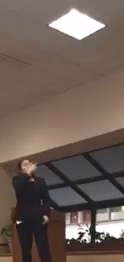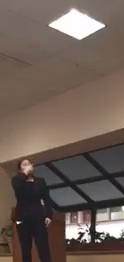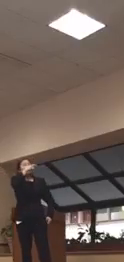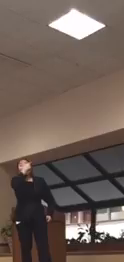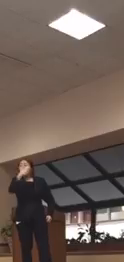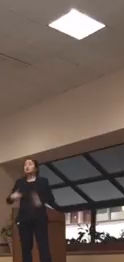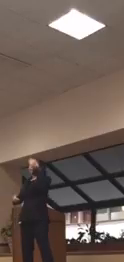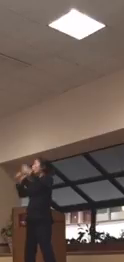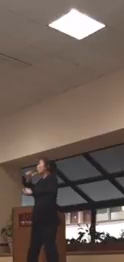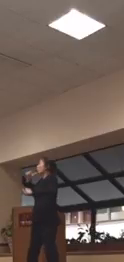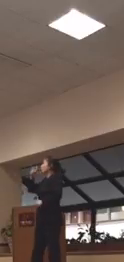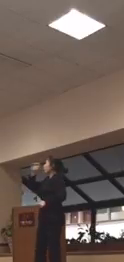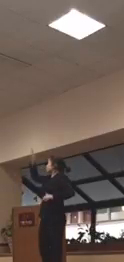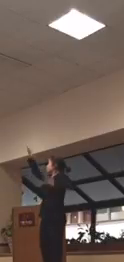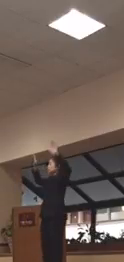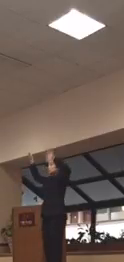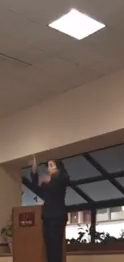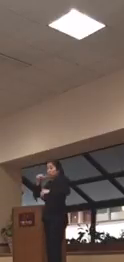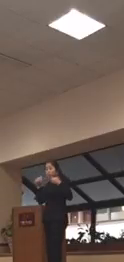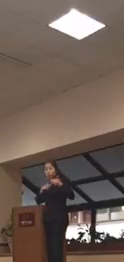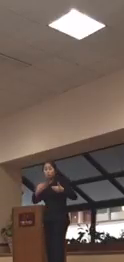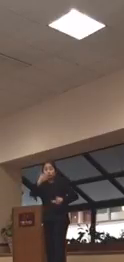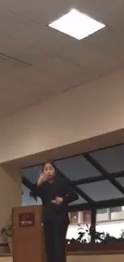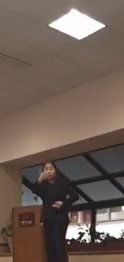You would watch? You'd watch?